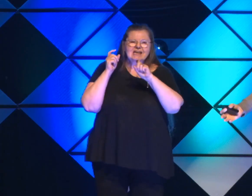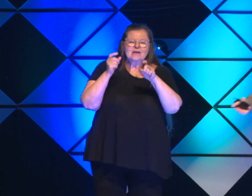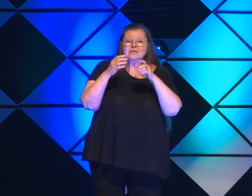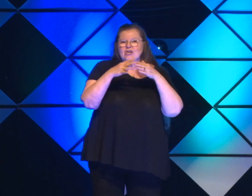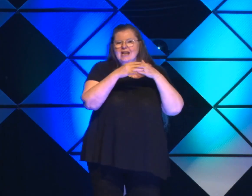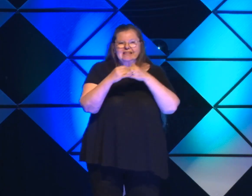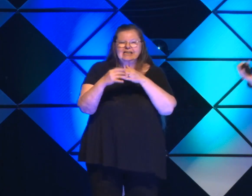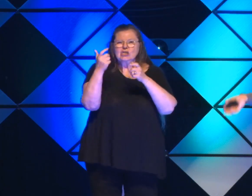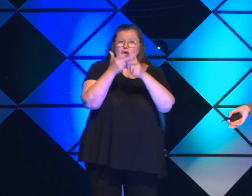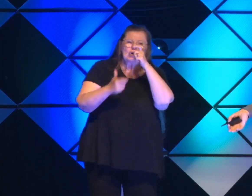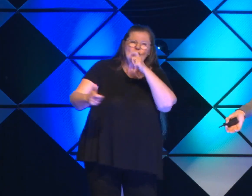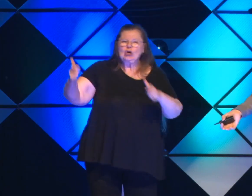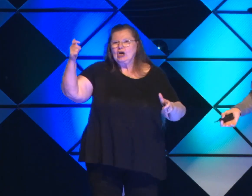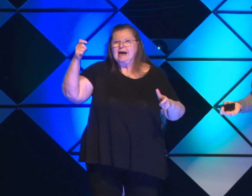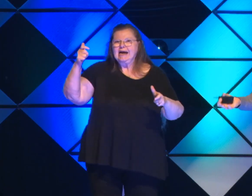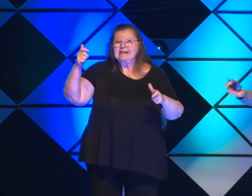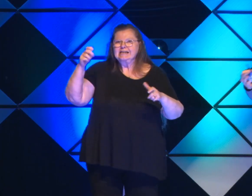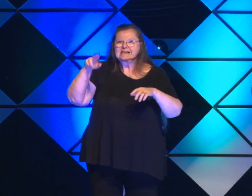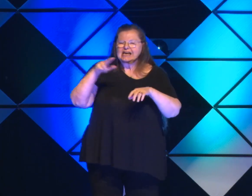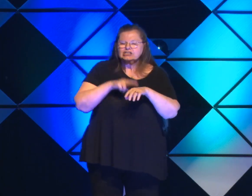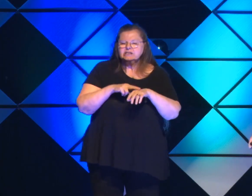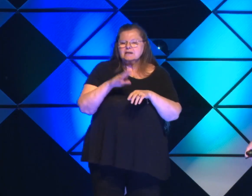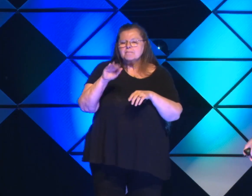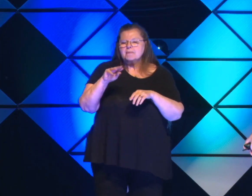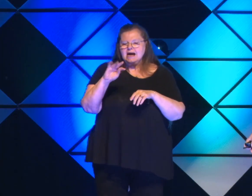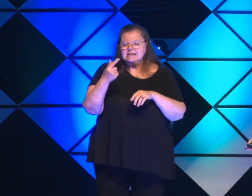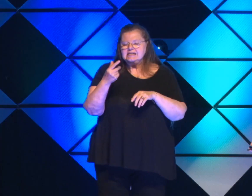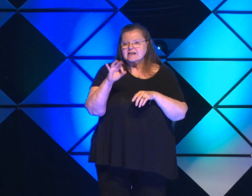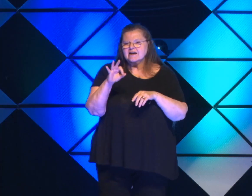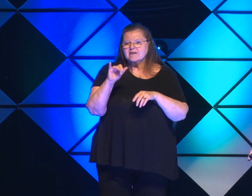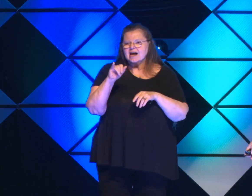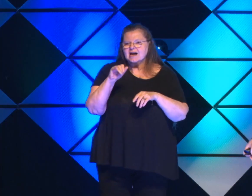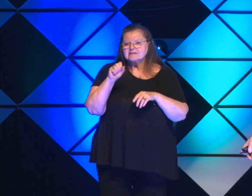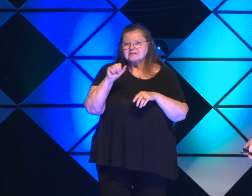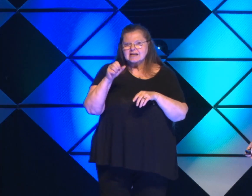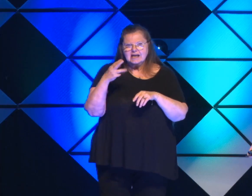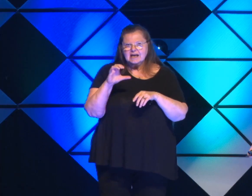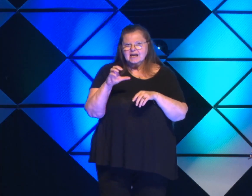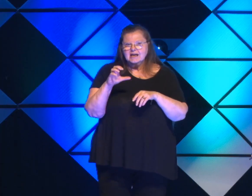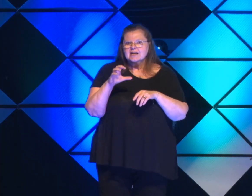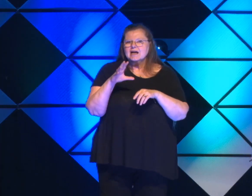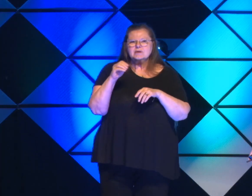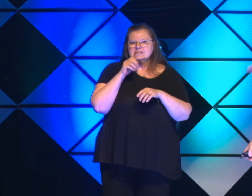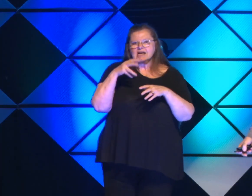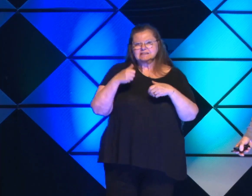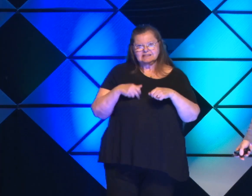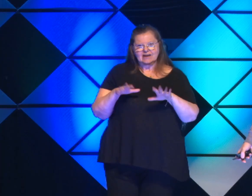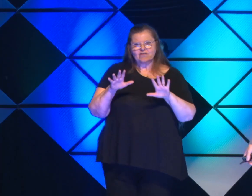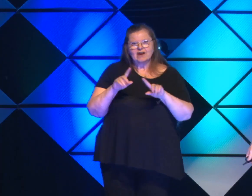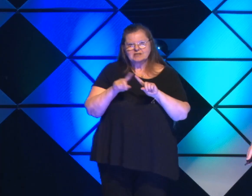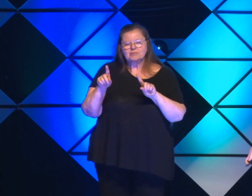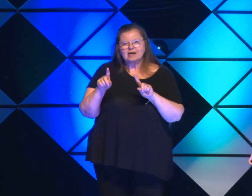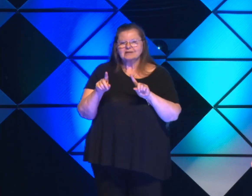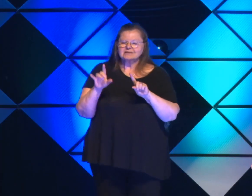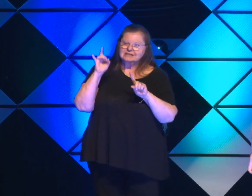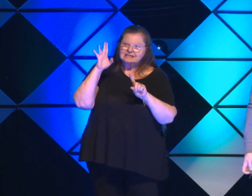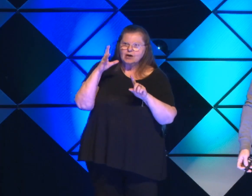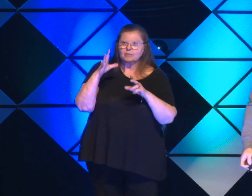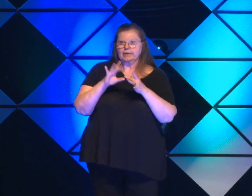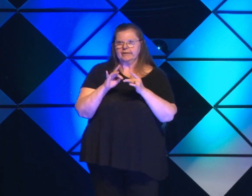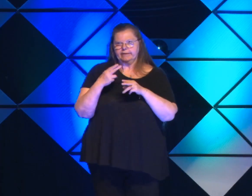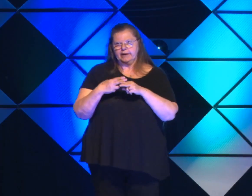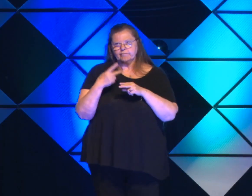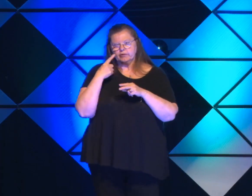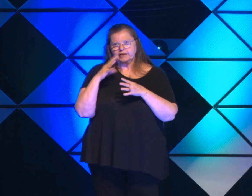nation, the binding of Isaac, what we sometimes call the sacrifice of Isaac, but he was not sacrificed, so it's kind of a terrible name for the story,